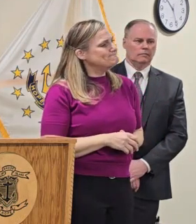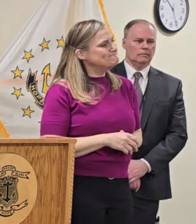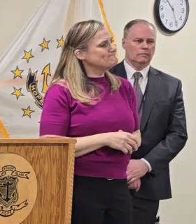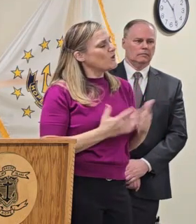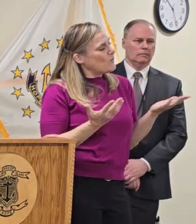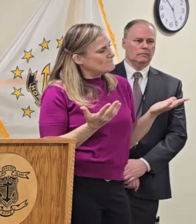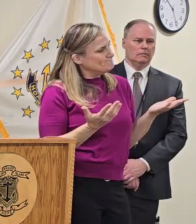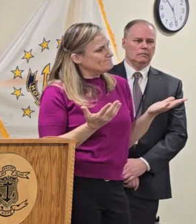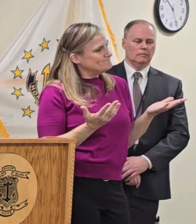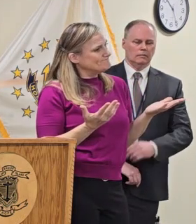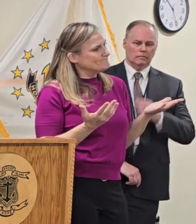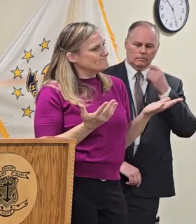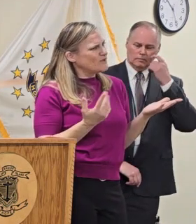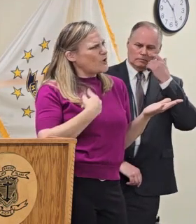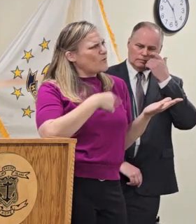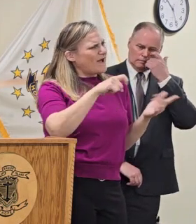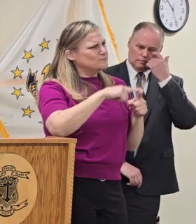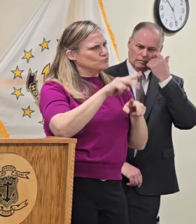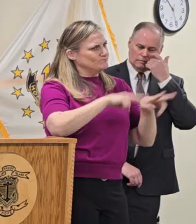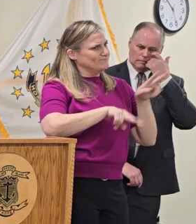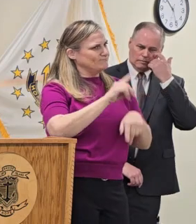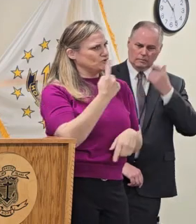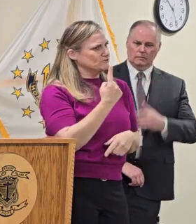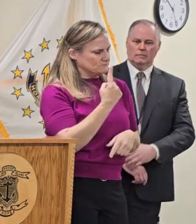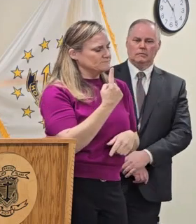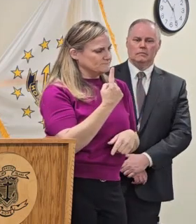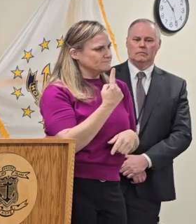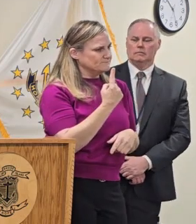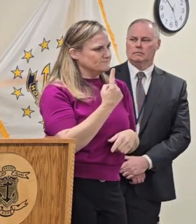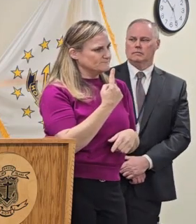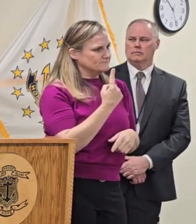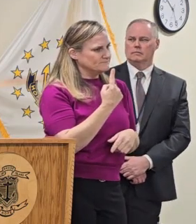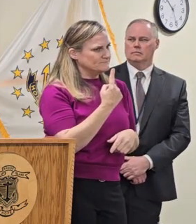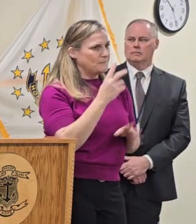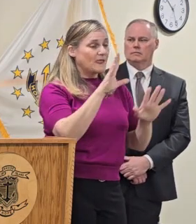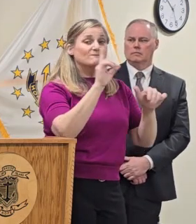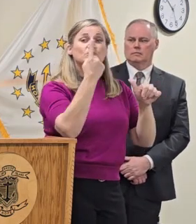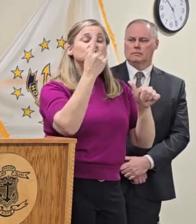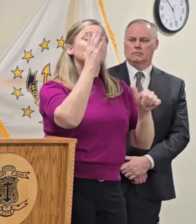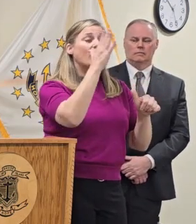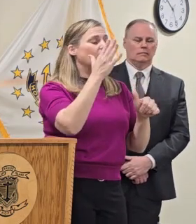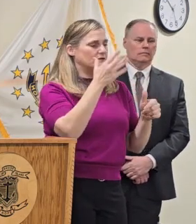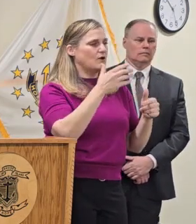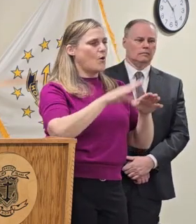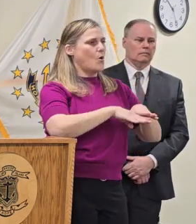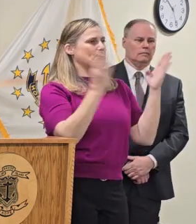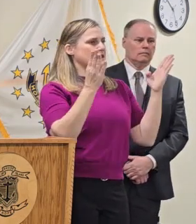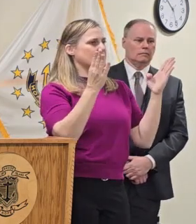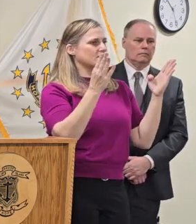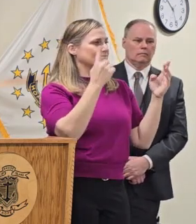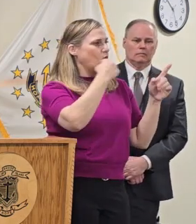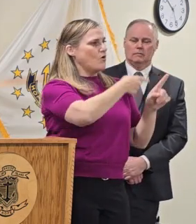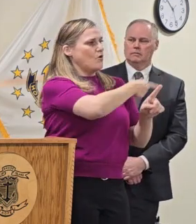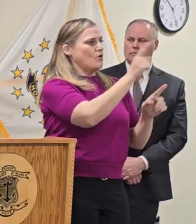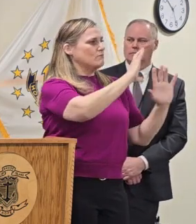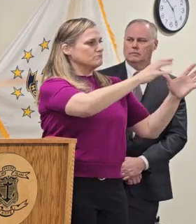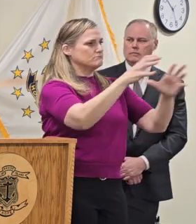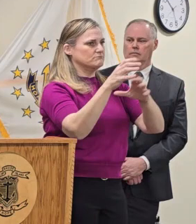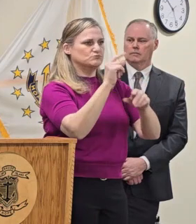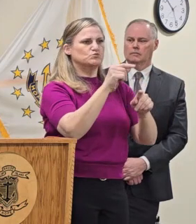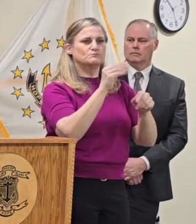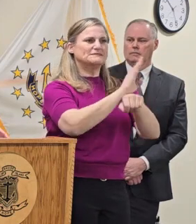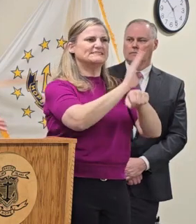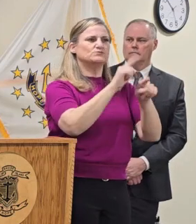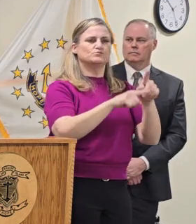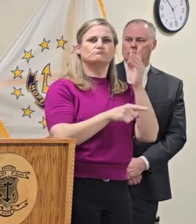a competitive bid process on the demolition, and not taking the first suggestion that somehow the people who were doing the work on the bridge would do the